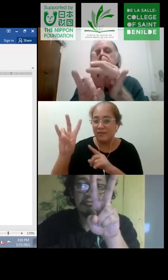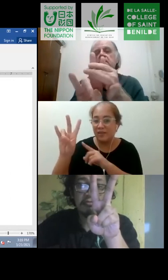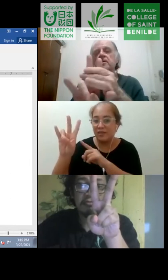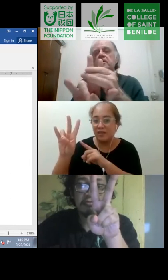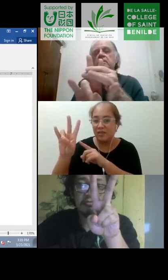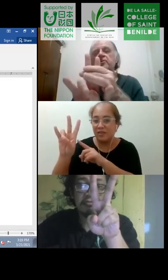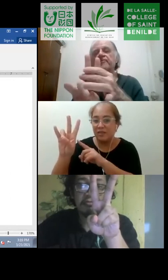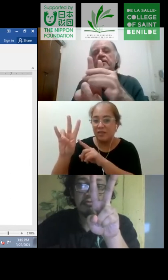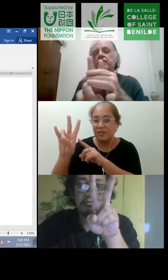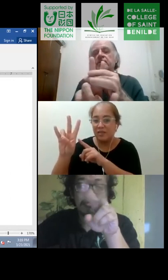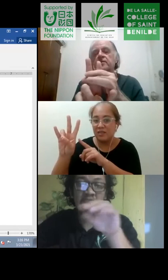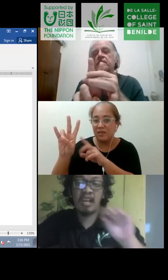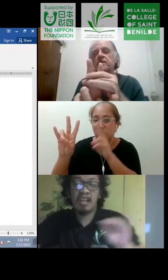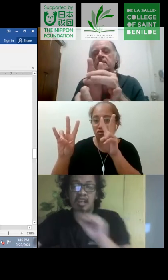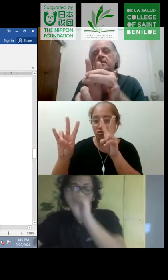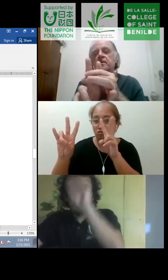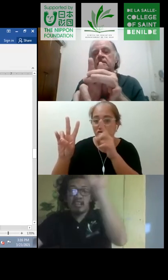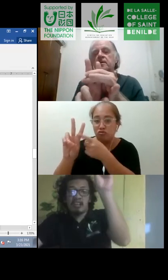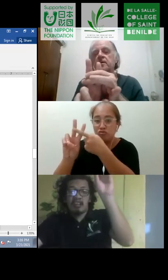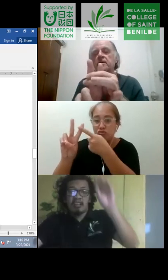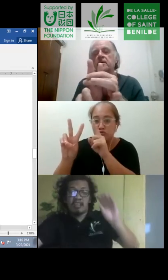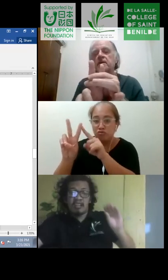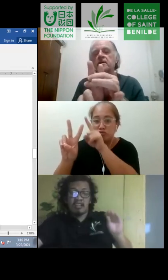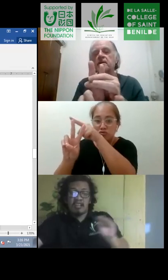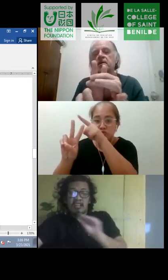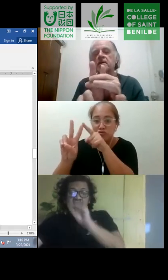has 2 fingers,